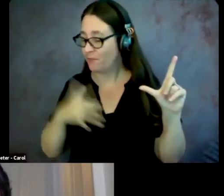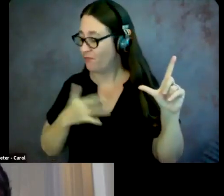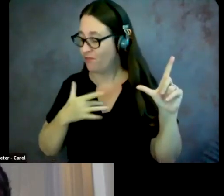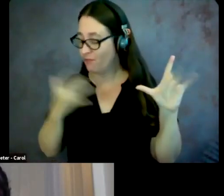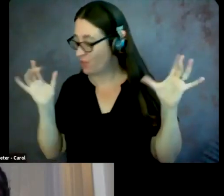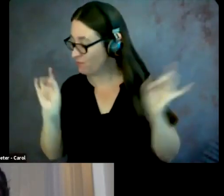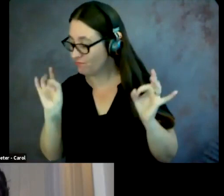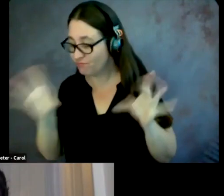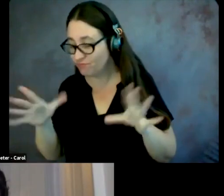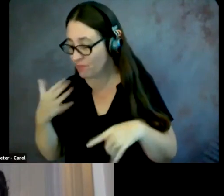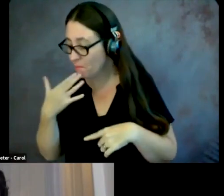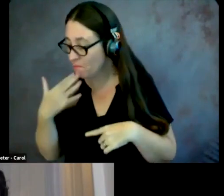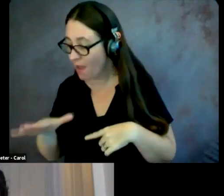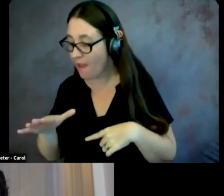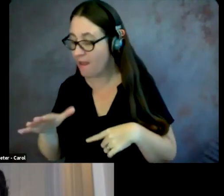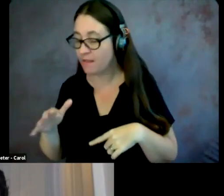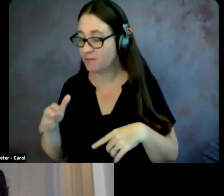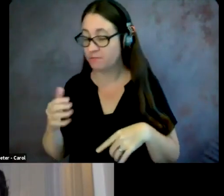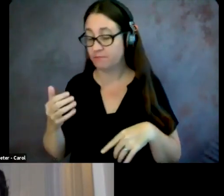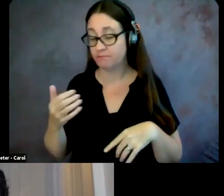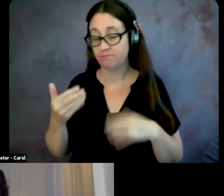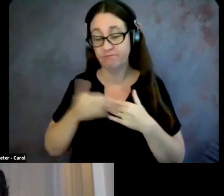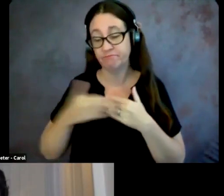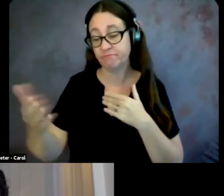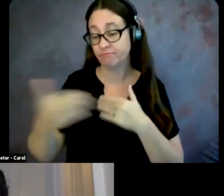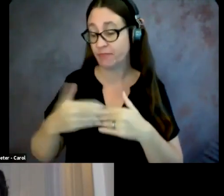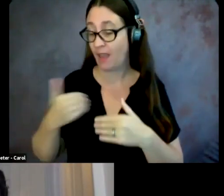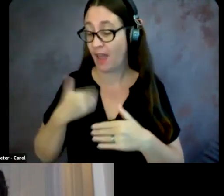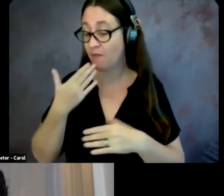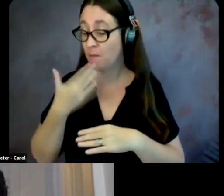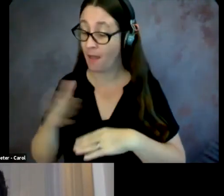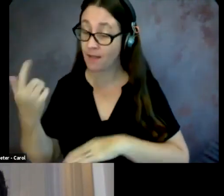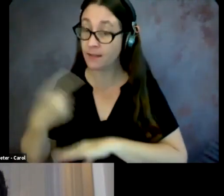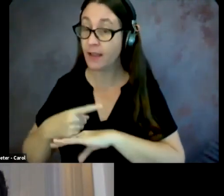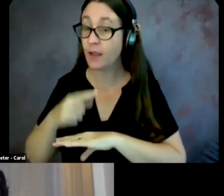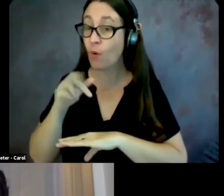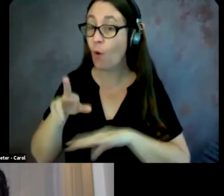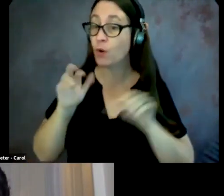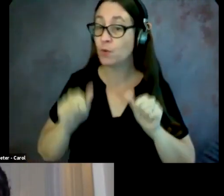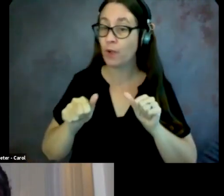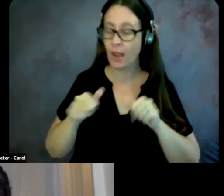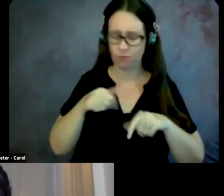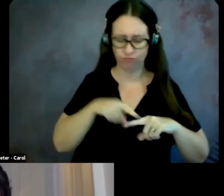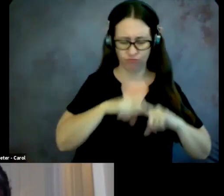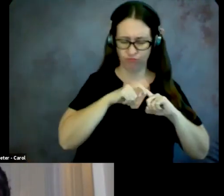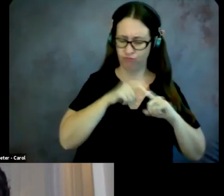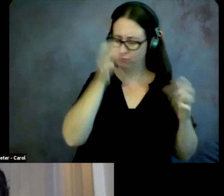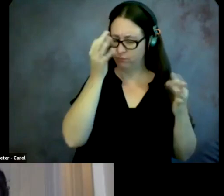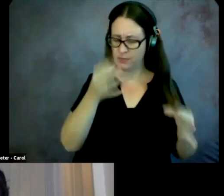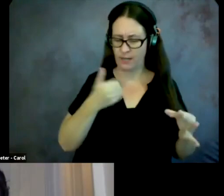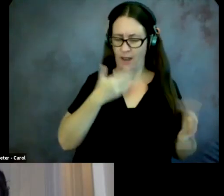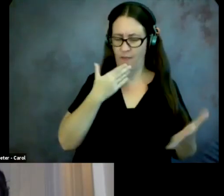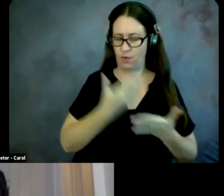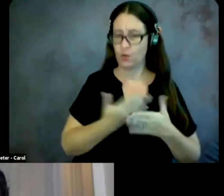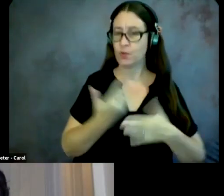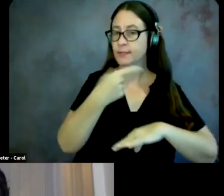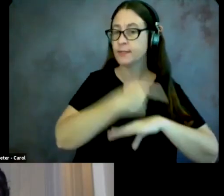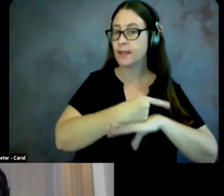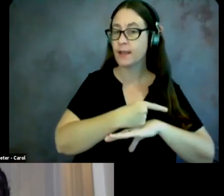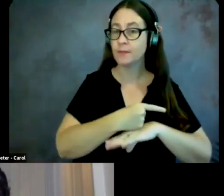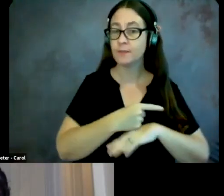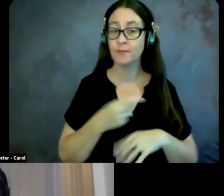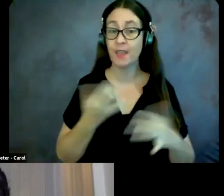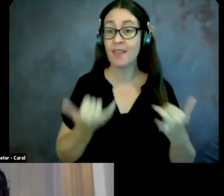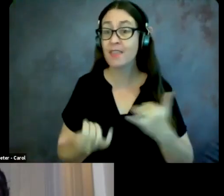and have a bad day, or you can decide to have a good day. About 4 things happened to me this